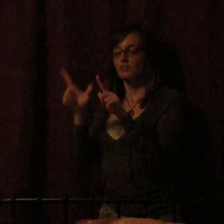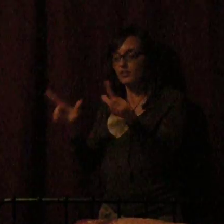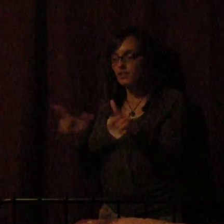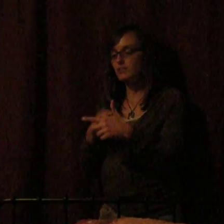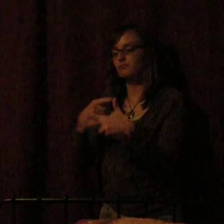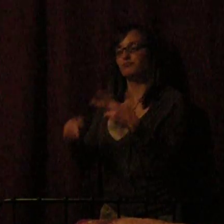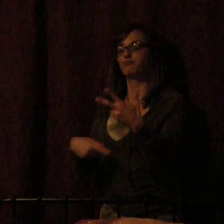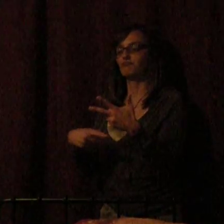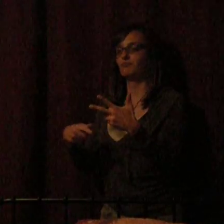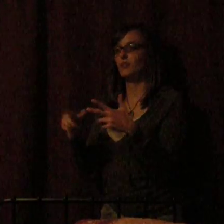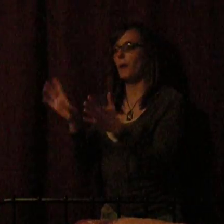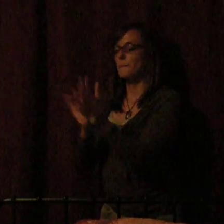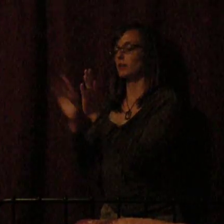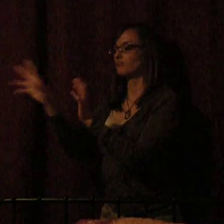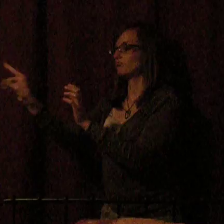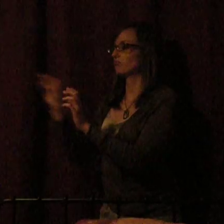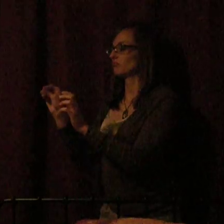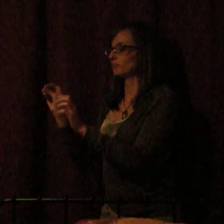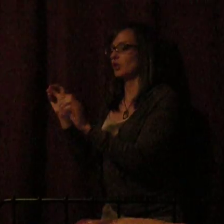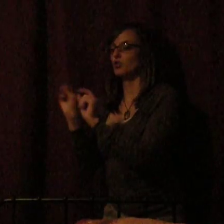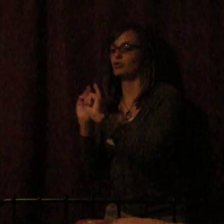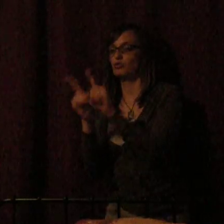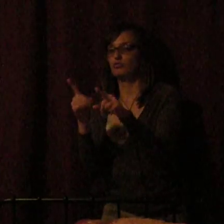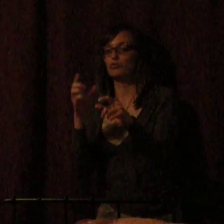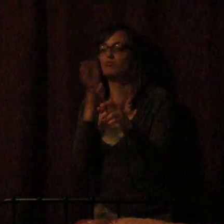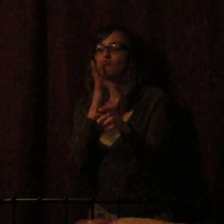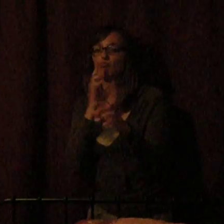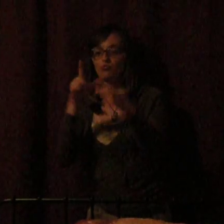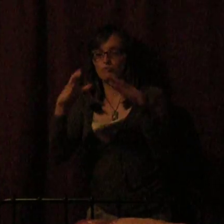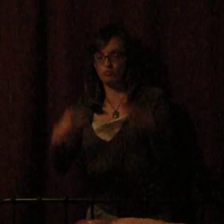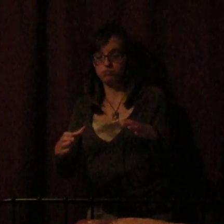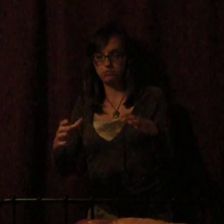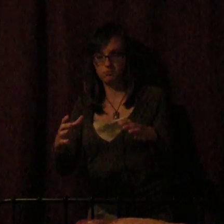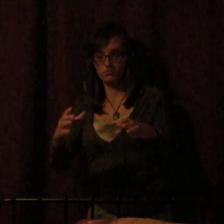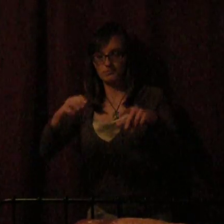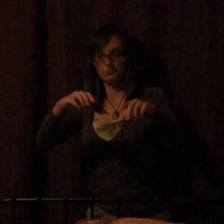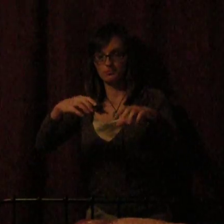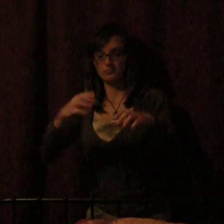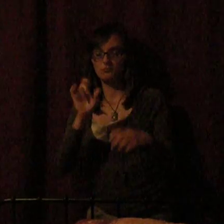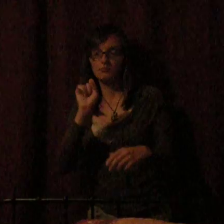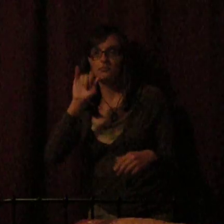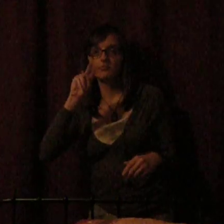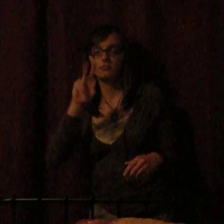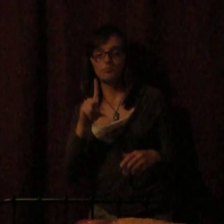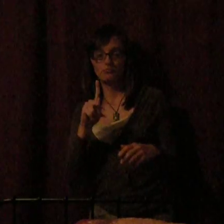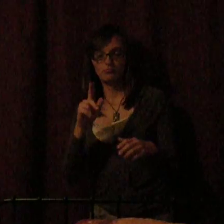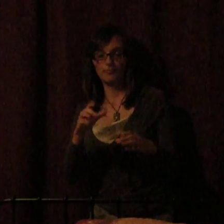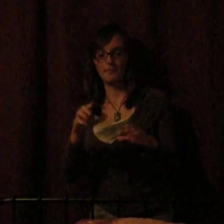the kitchen sink with the magnet. Next, put the magnet against the bottle of dish soap.